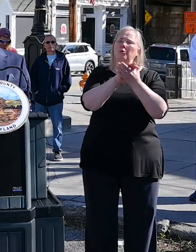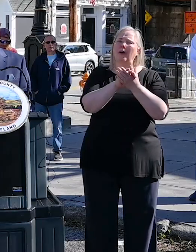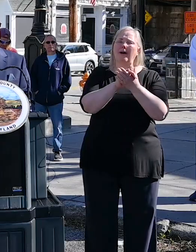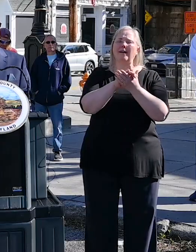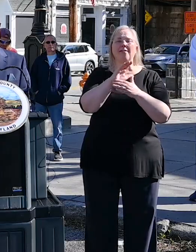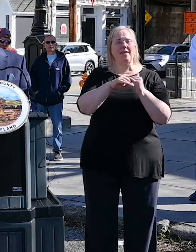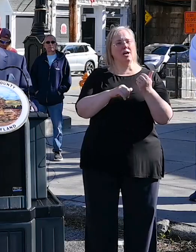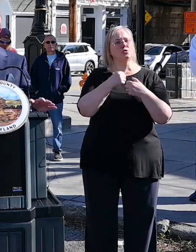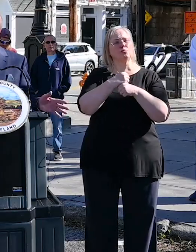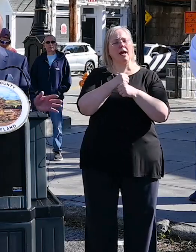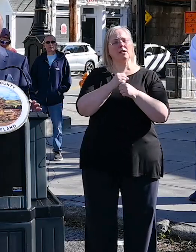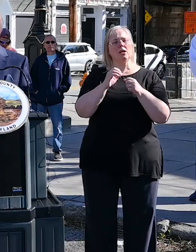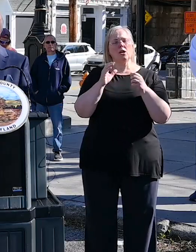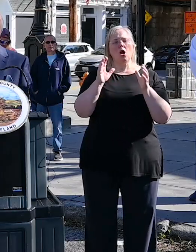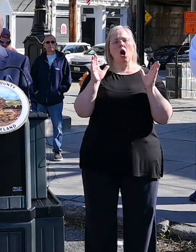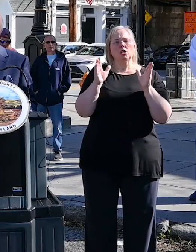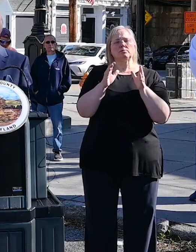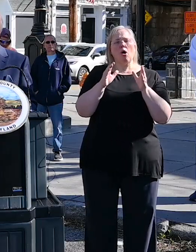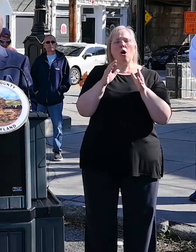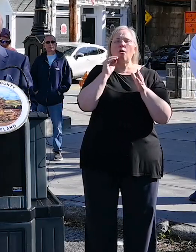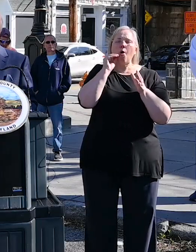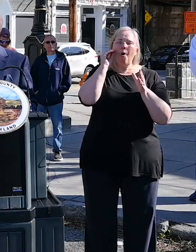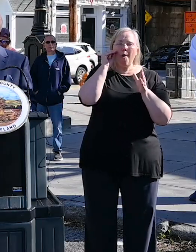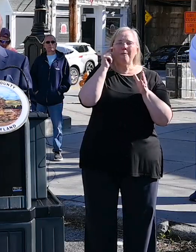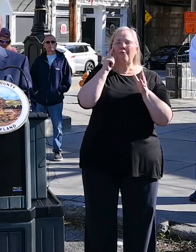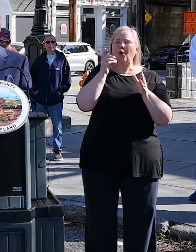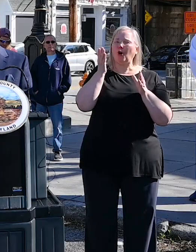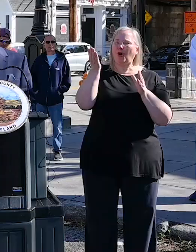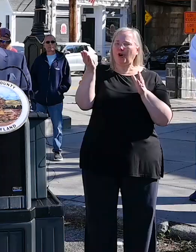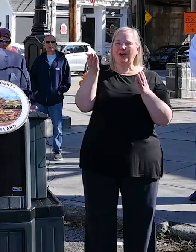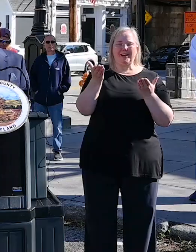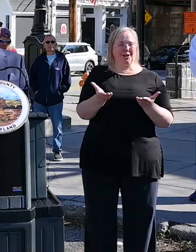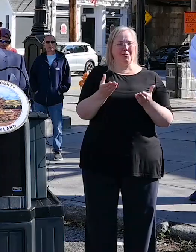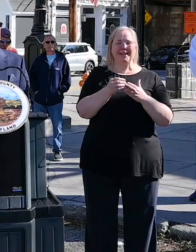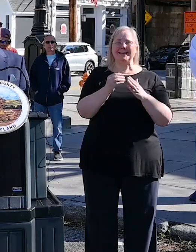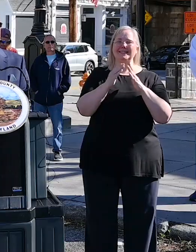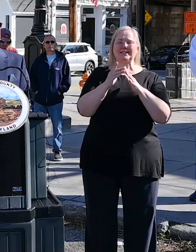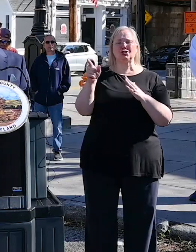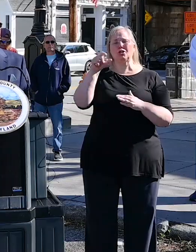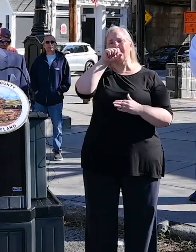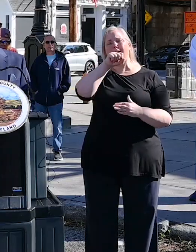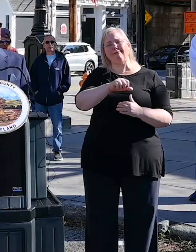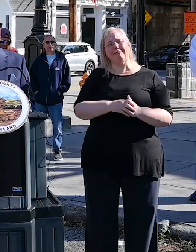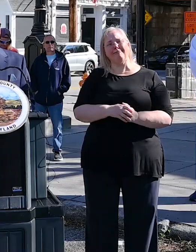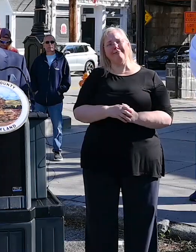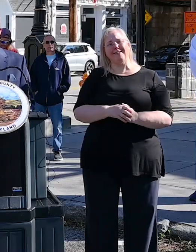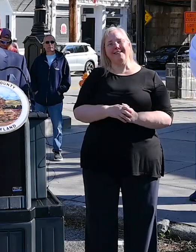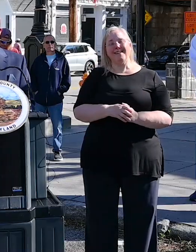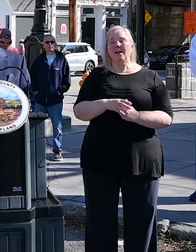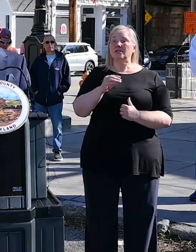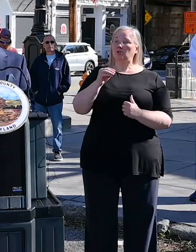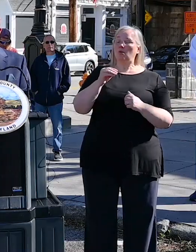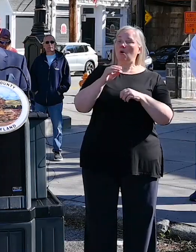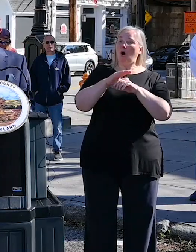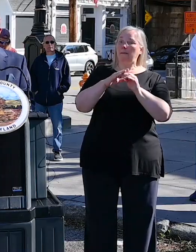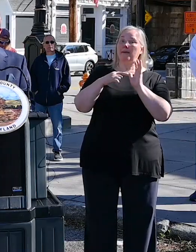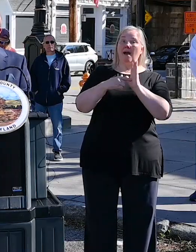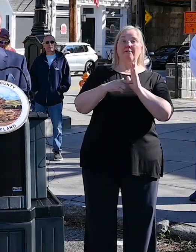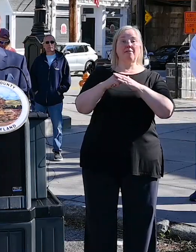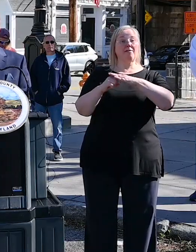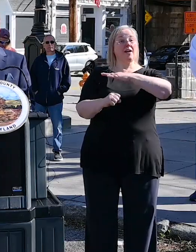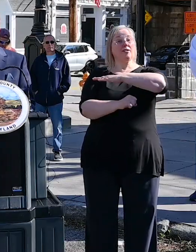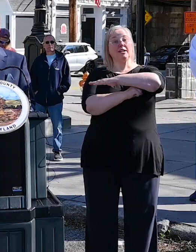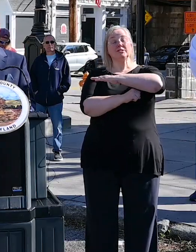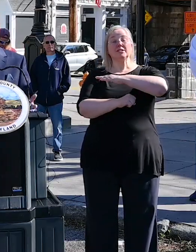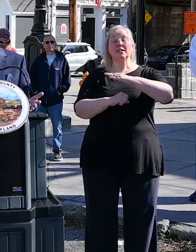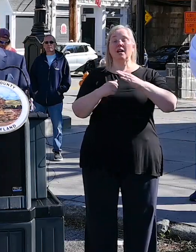to create a small home for her here in the city that she loved. So on behalf of the